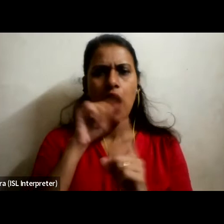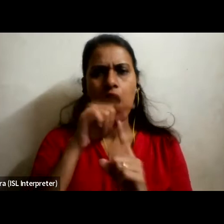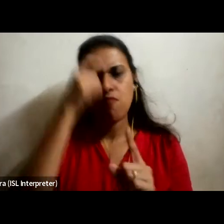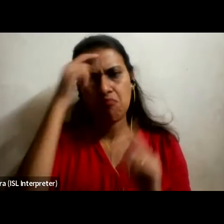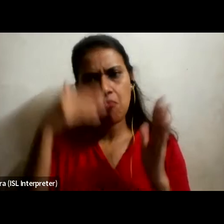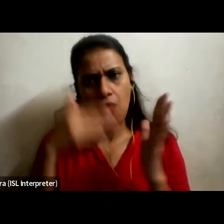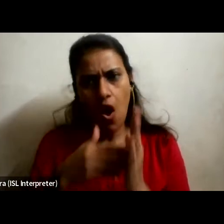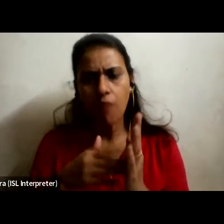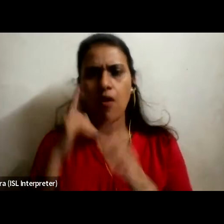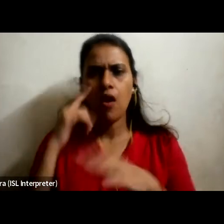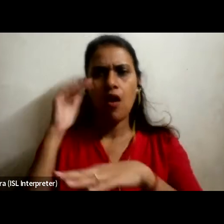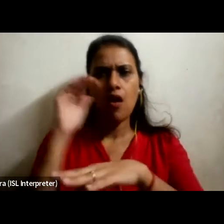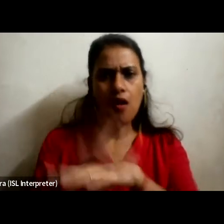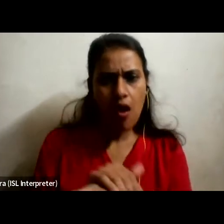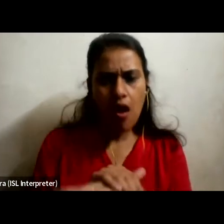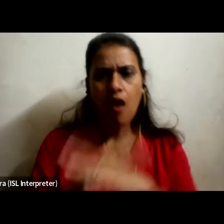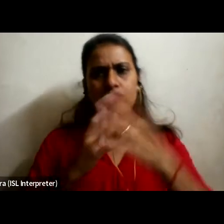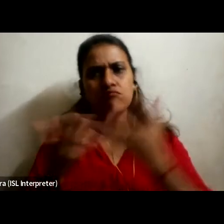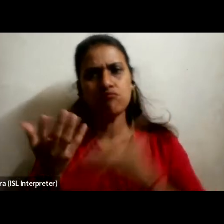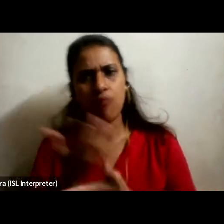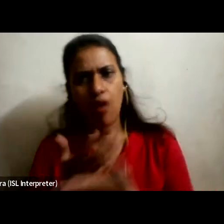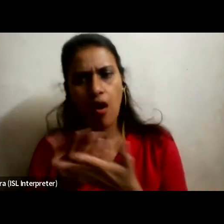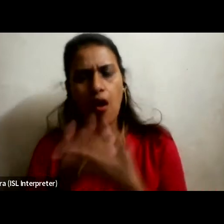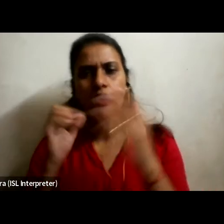addressed or dealt with through